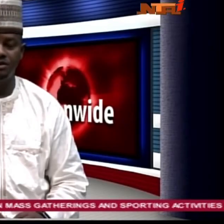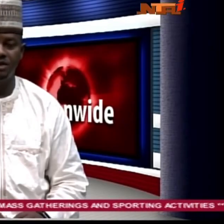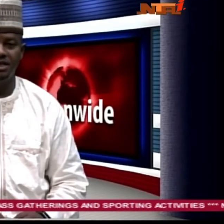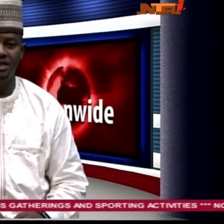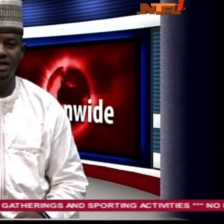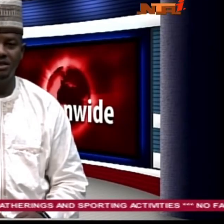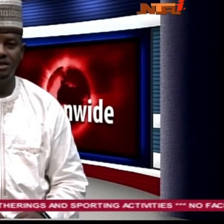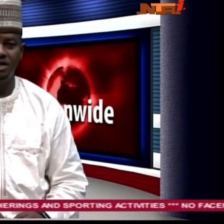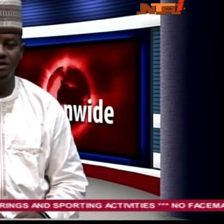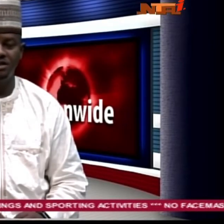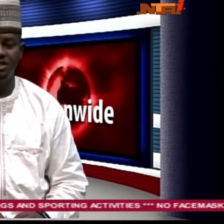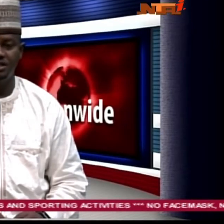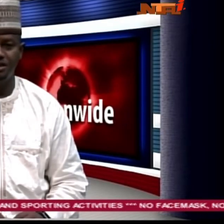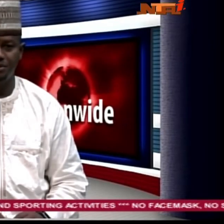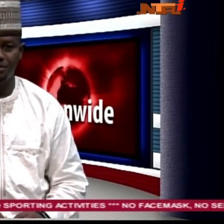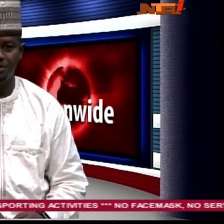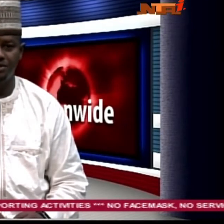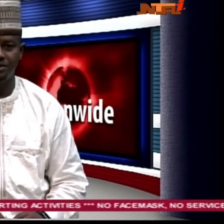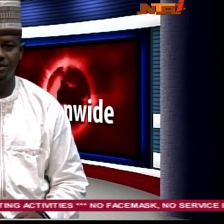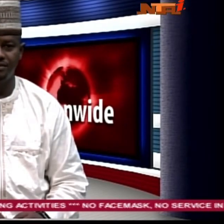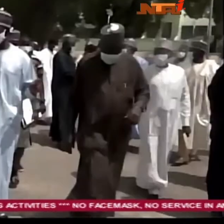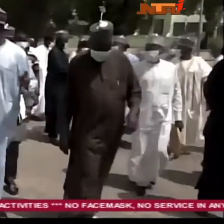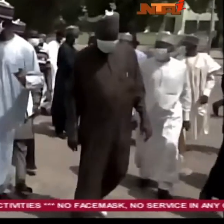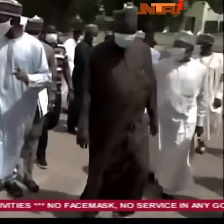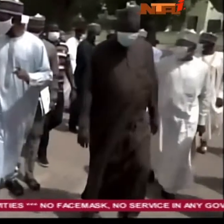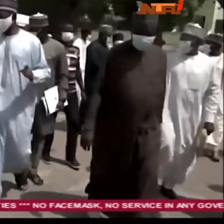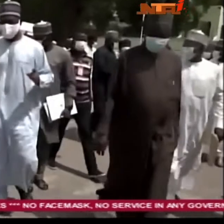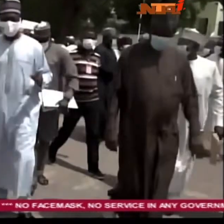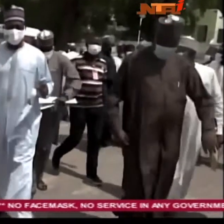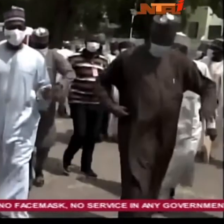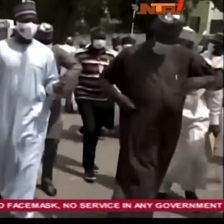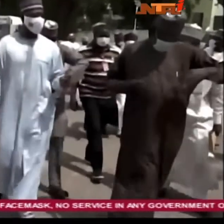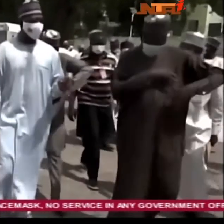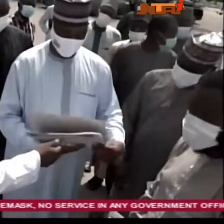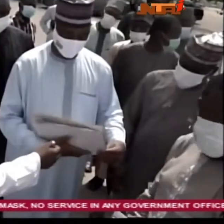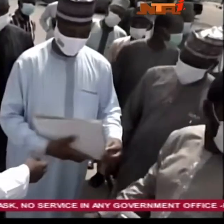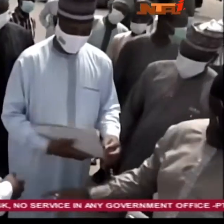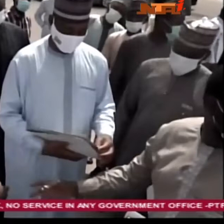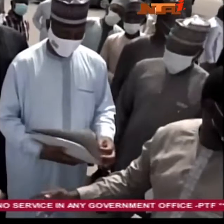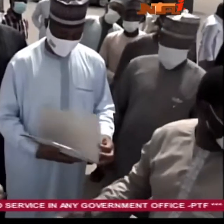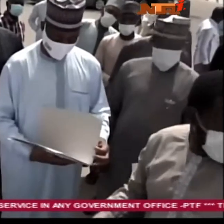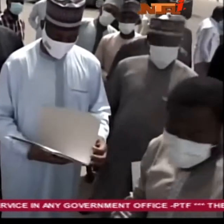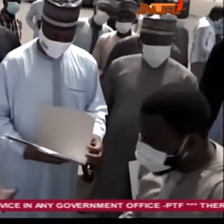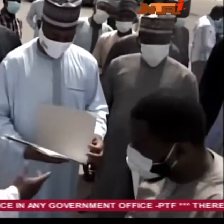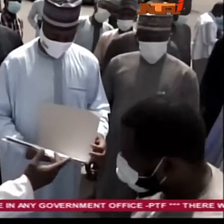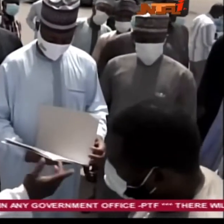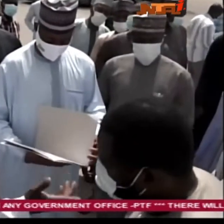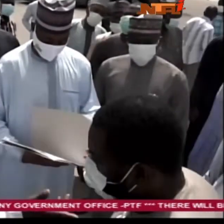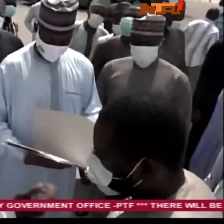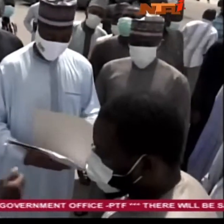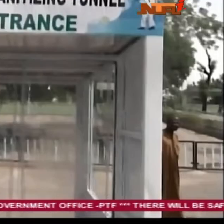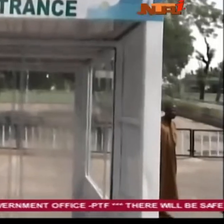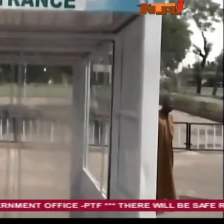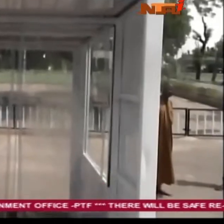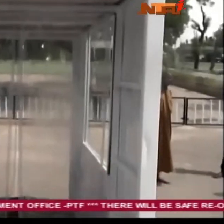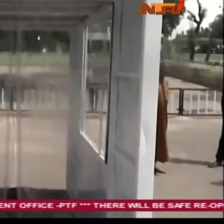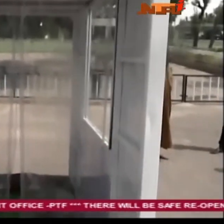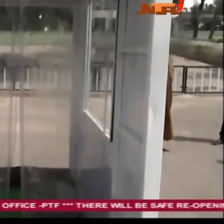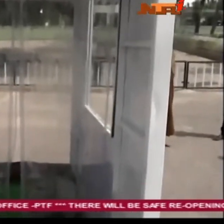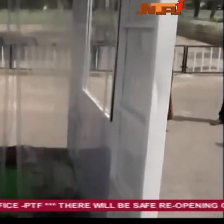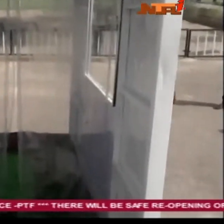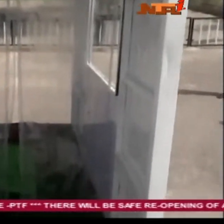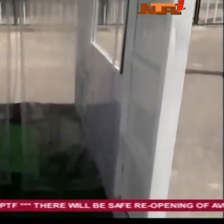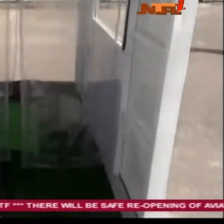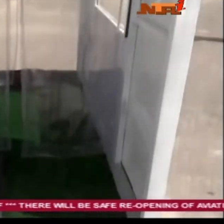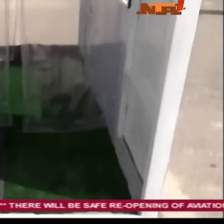House Maiduguri. Jedwa John Jasine reports. Receiving the items, Governor Babagana Umara directed the State High-Powered